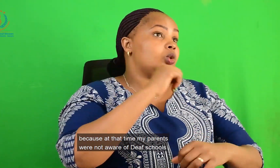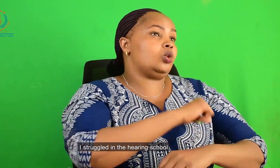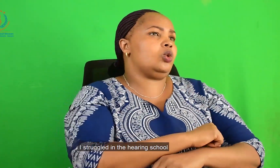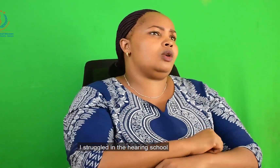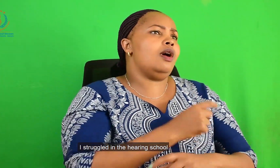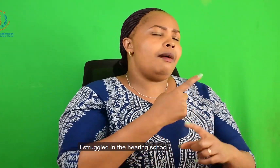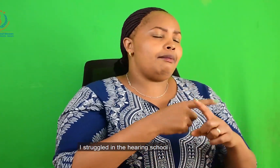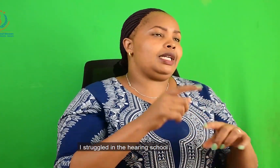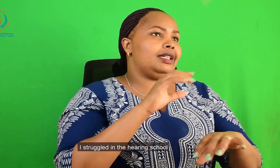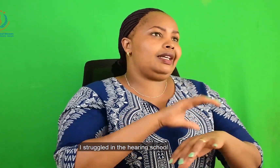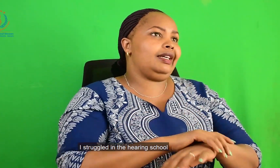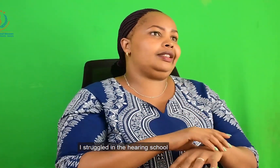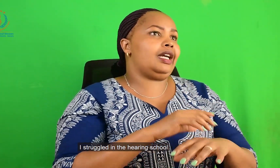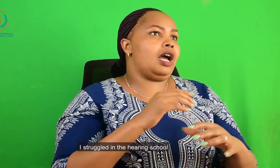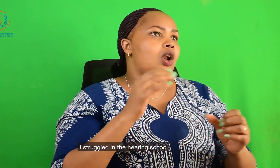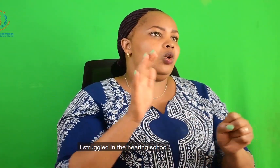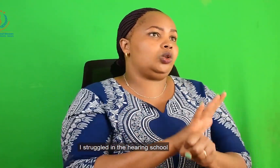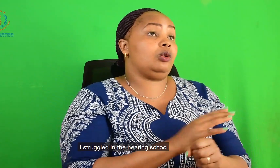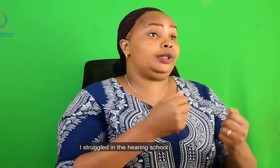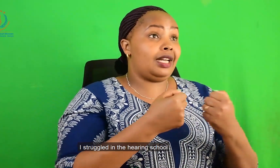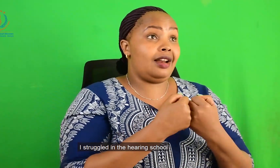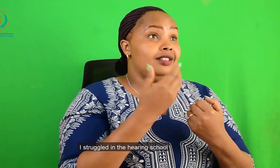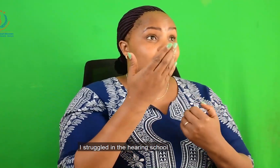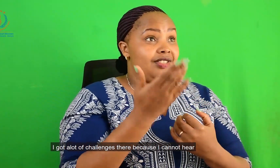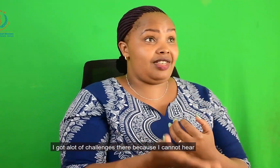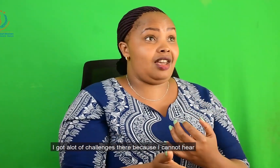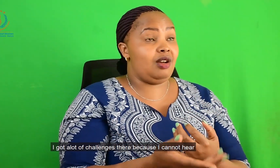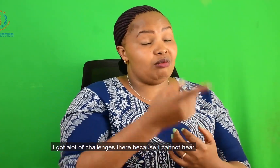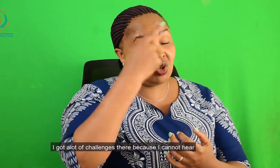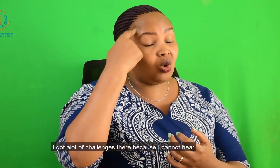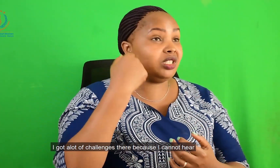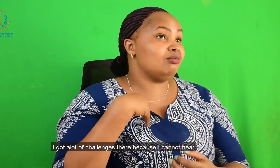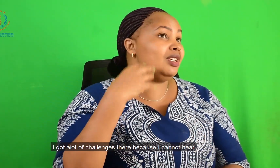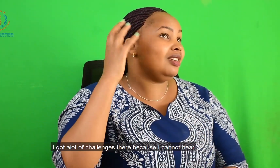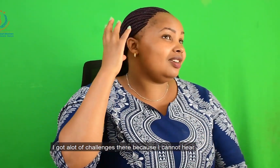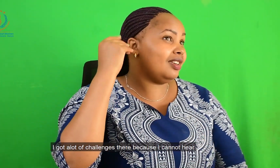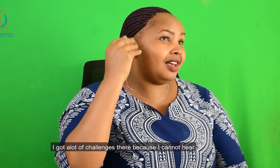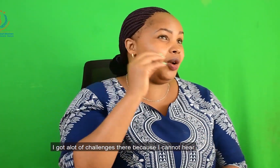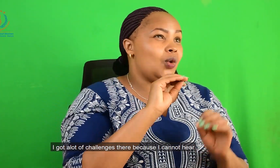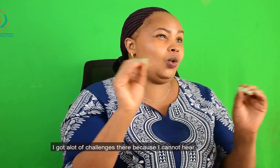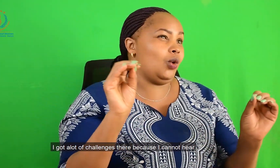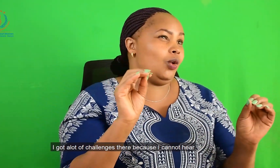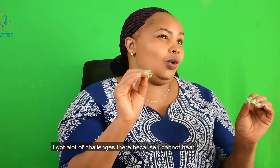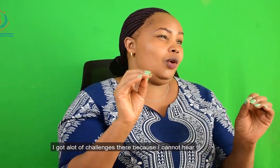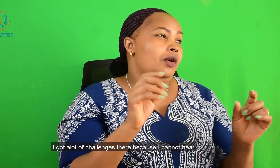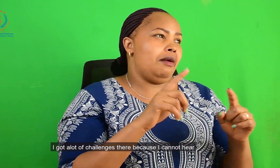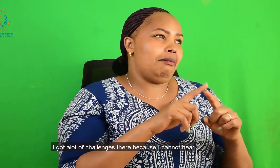I struggled in the hearing school. I got a lot of challenges there because I could not hear.